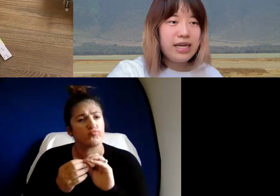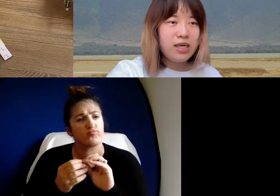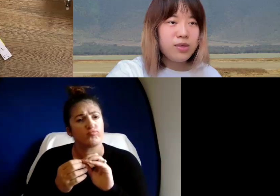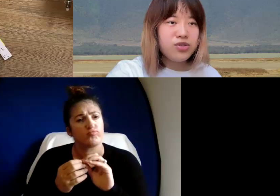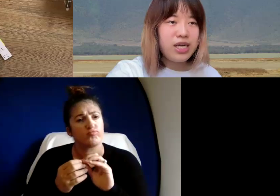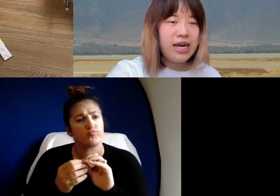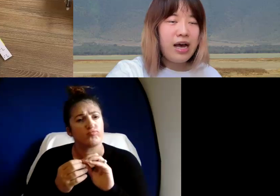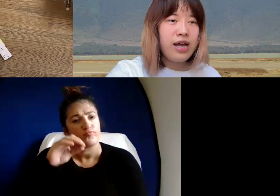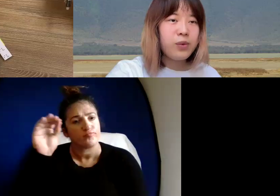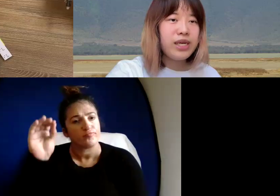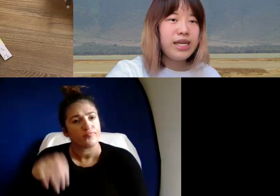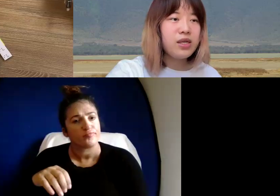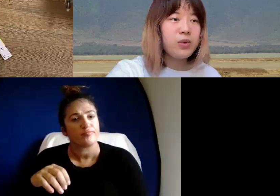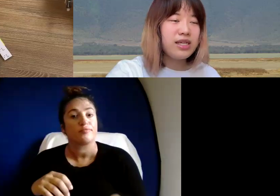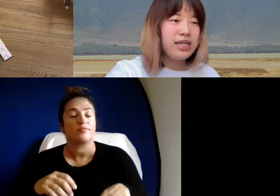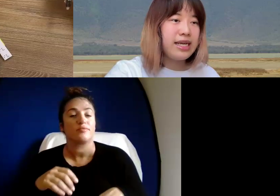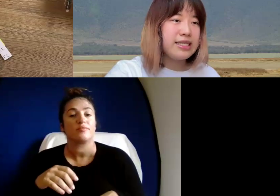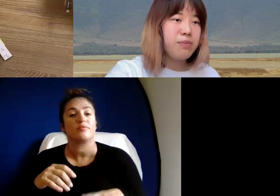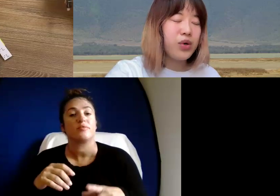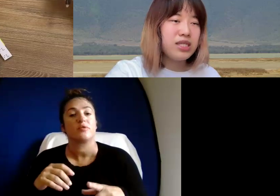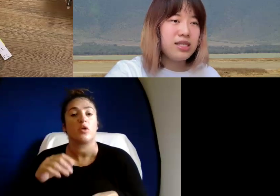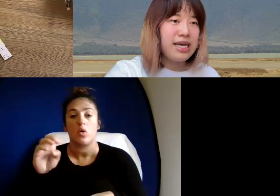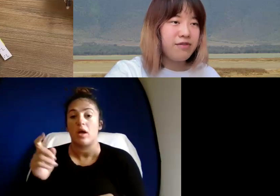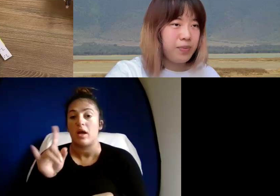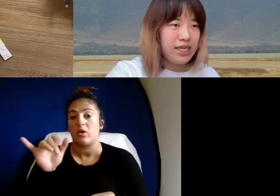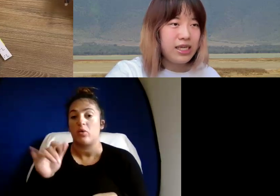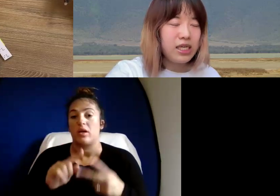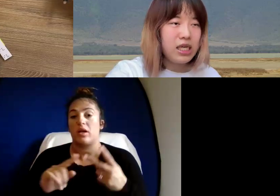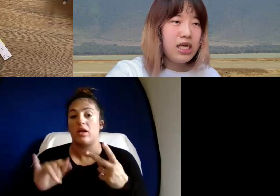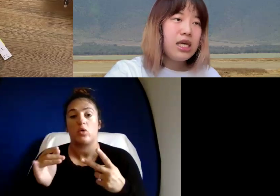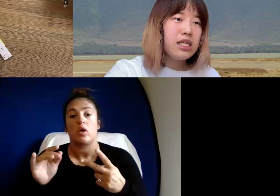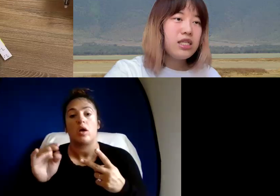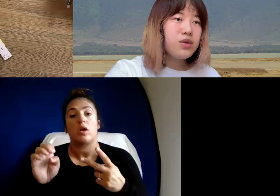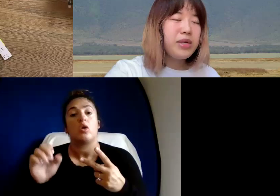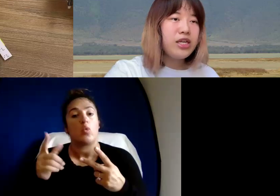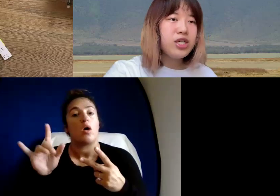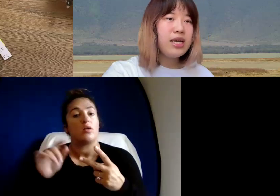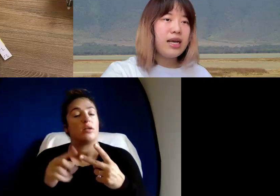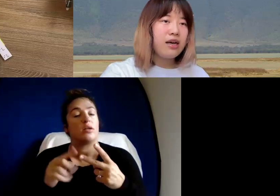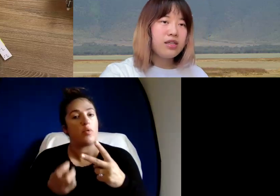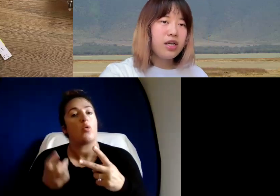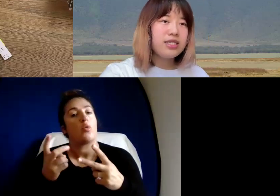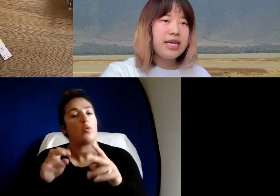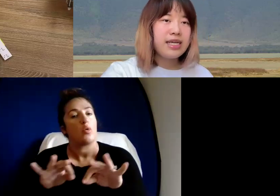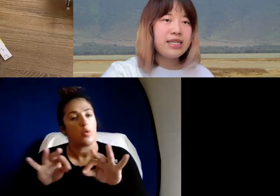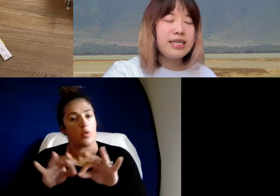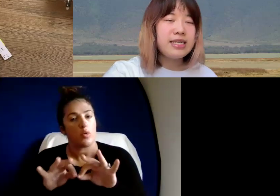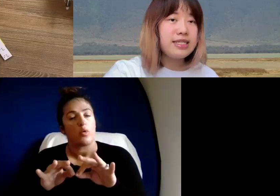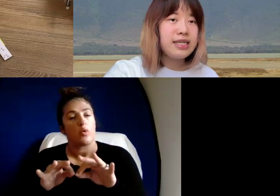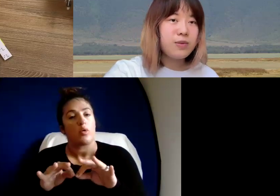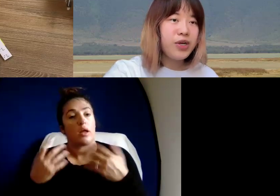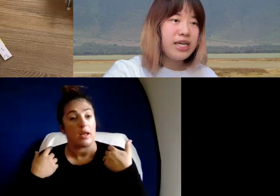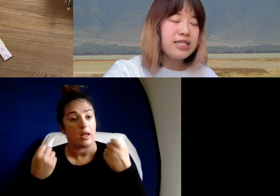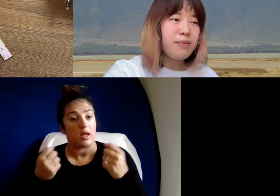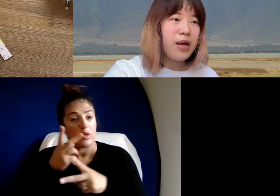with you that demonstrate how equity and equality is important to everybody. Discrimination in healthcare settings